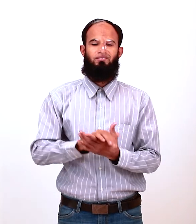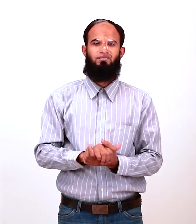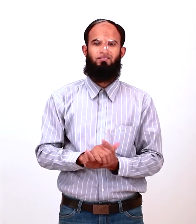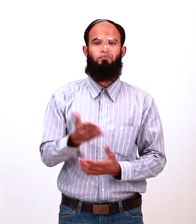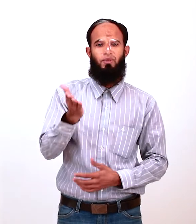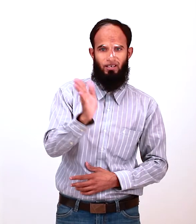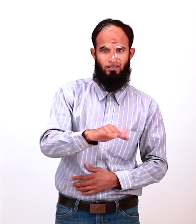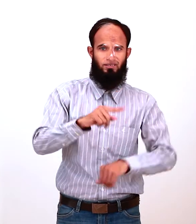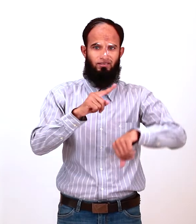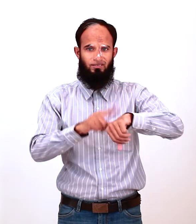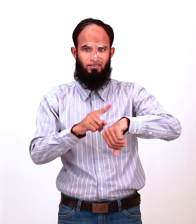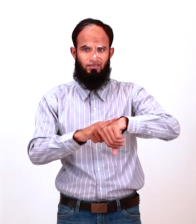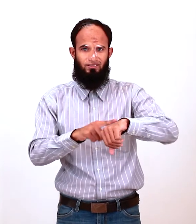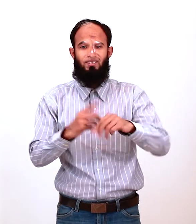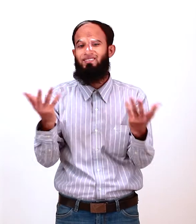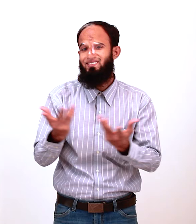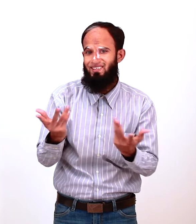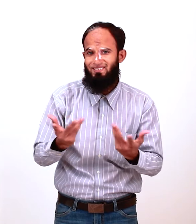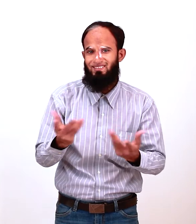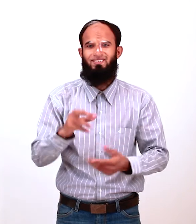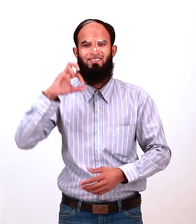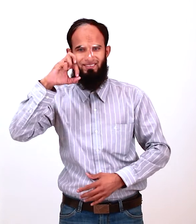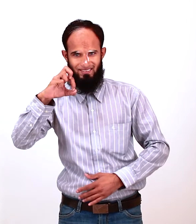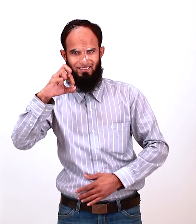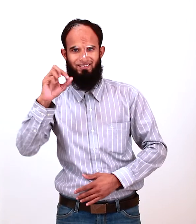So the time is 8:30.